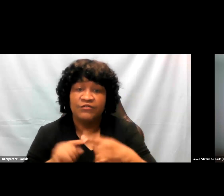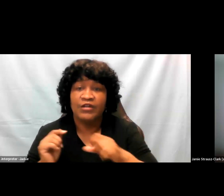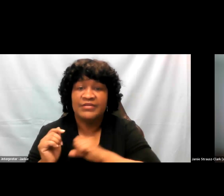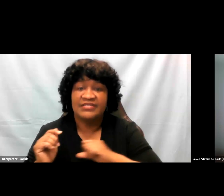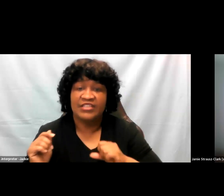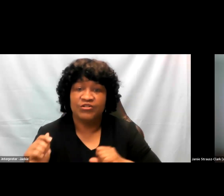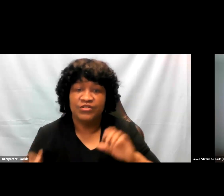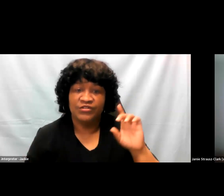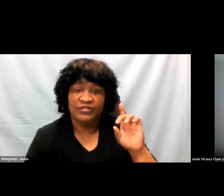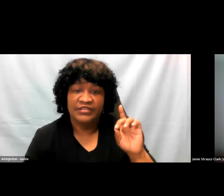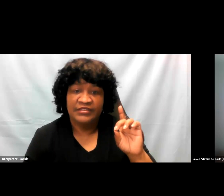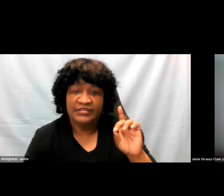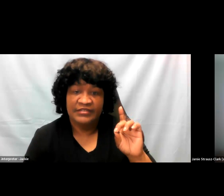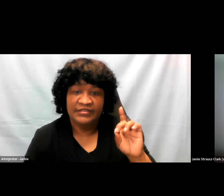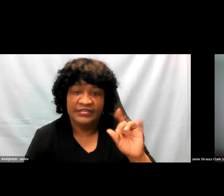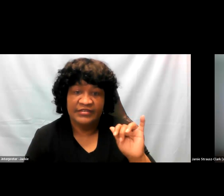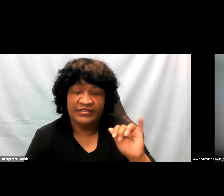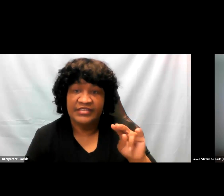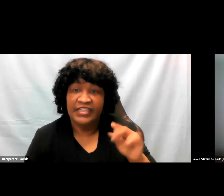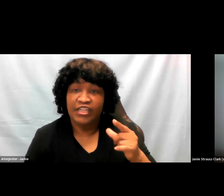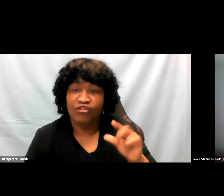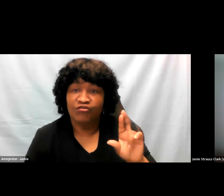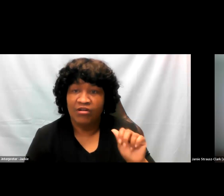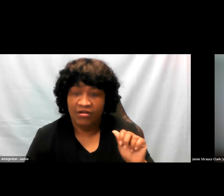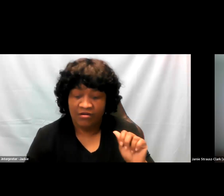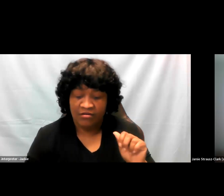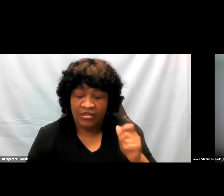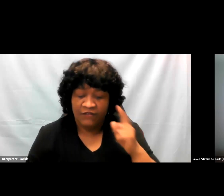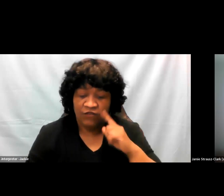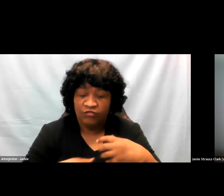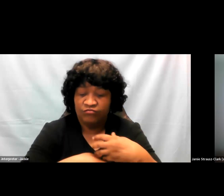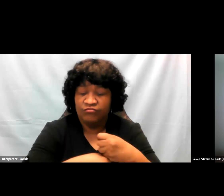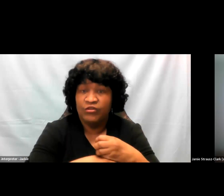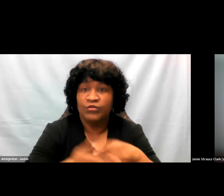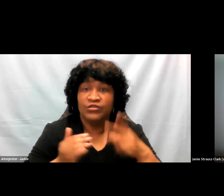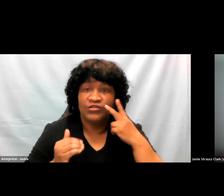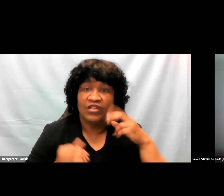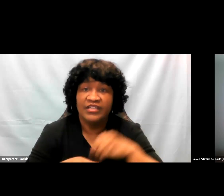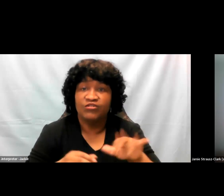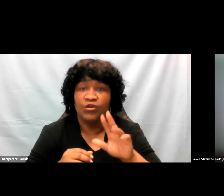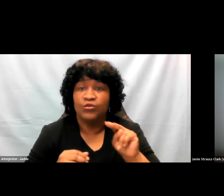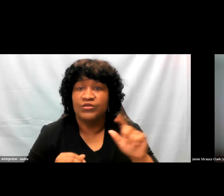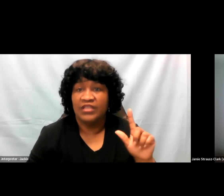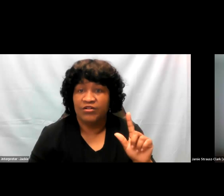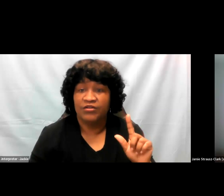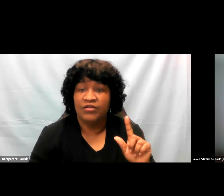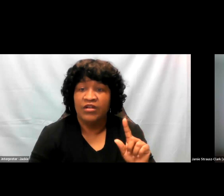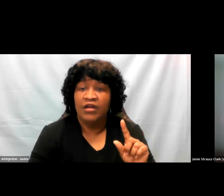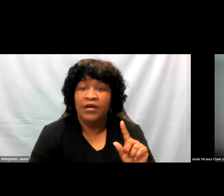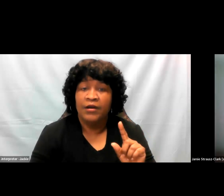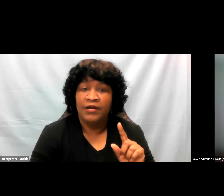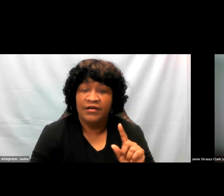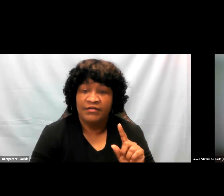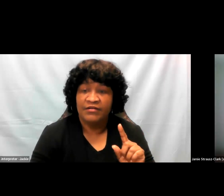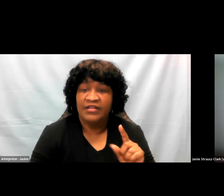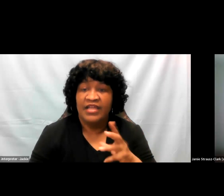Dhingra on legislative wrap up related to the summary that you saw in your newsletter. But I actually have